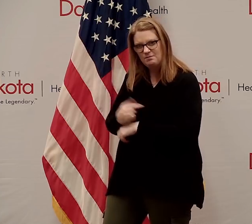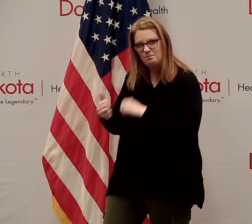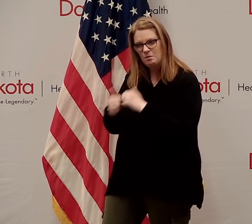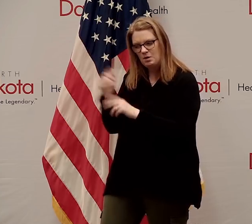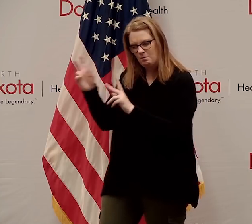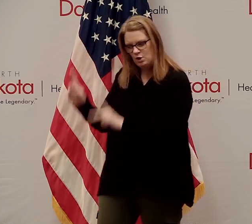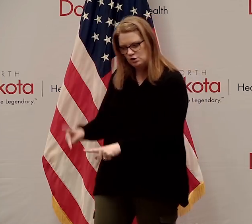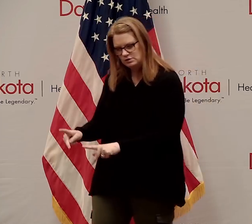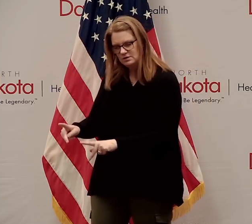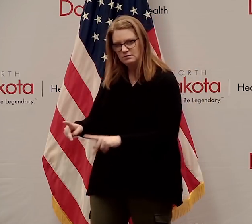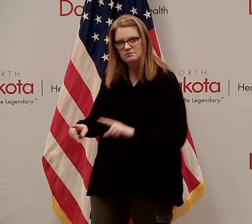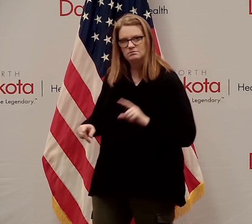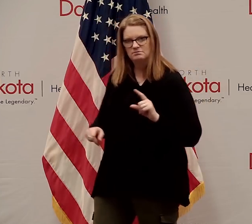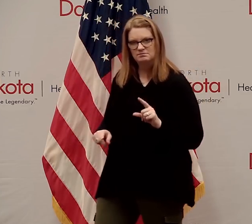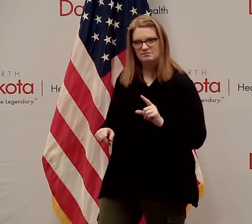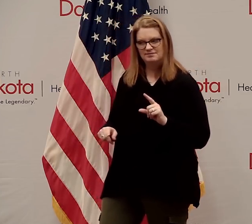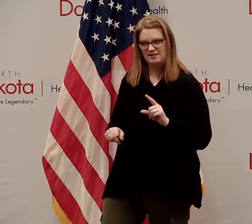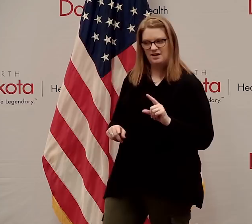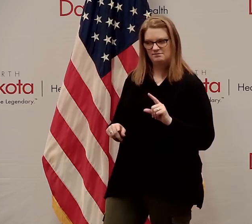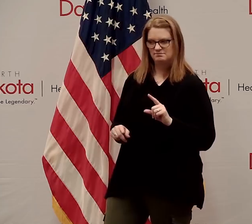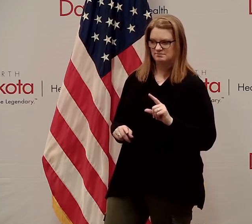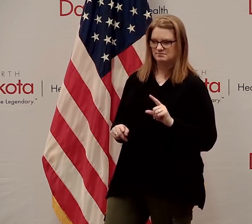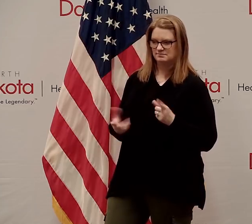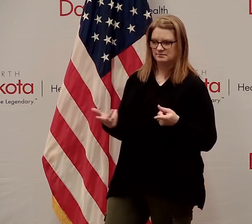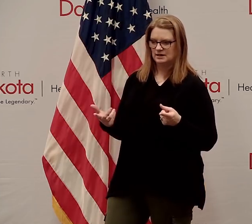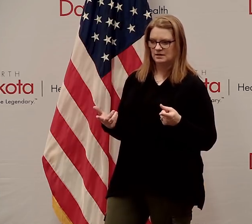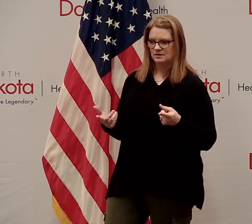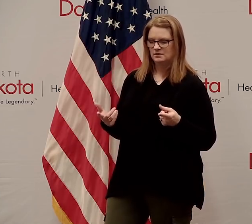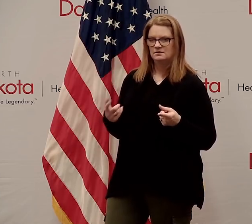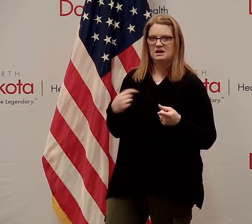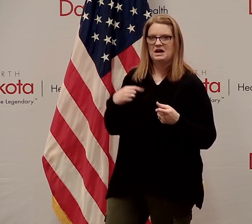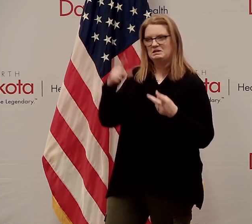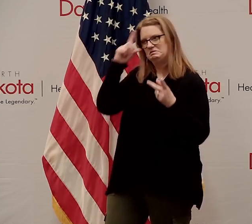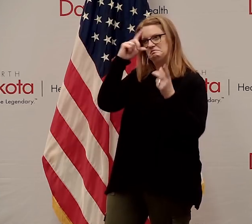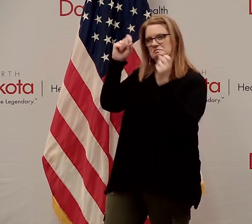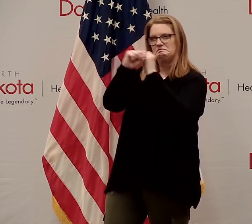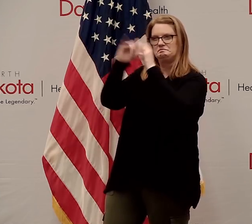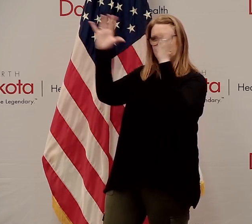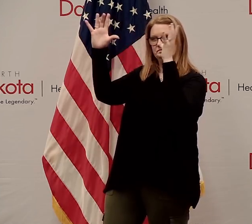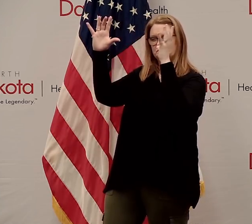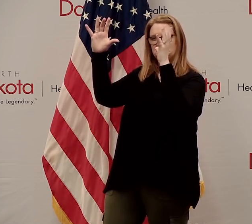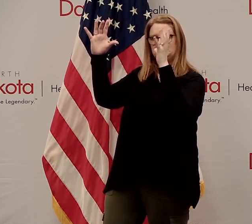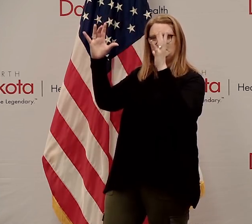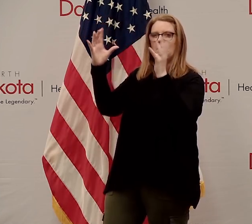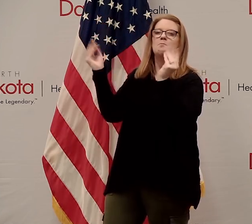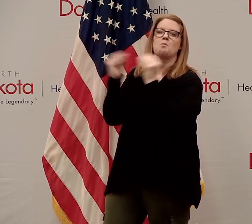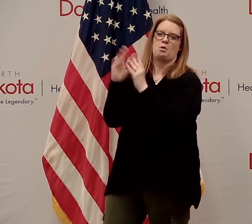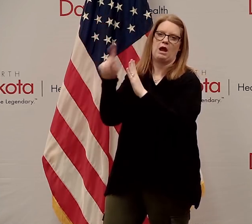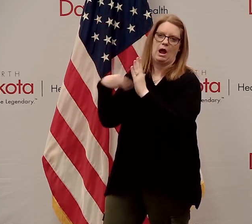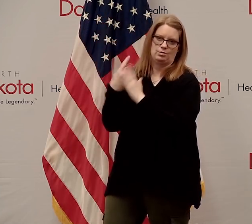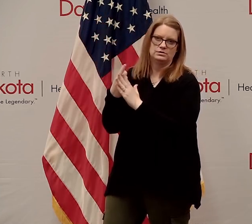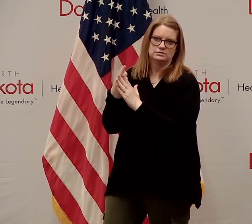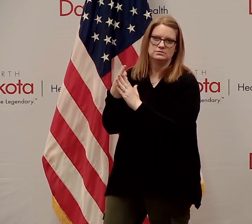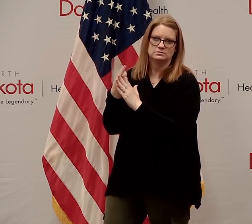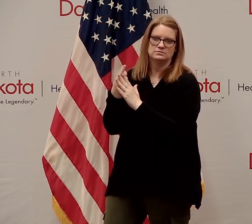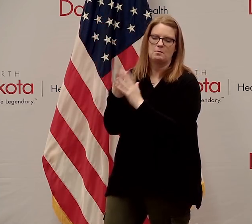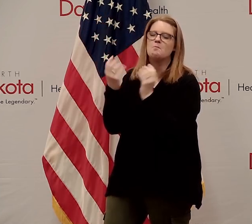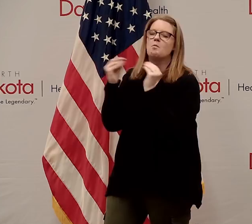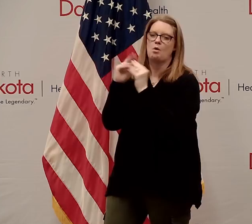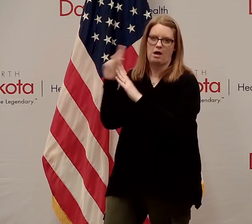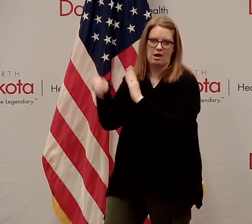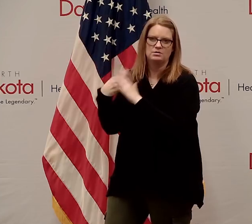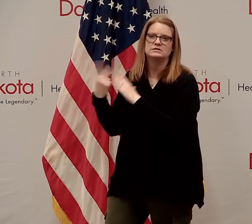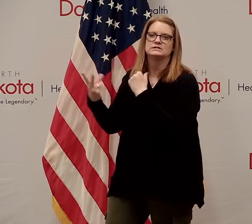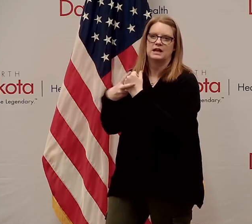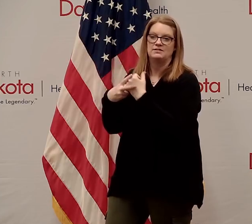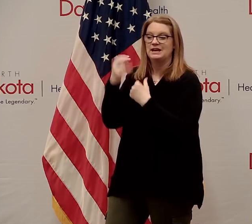I think having this I could envision that you could be saving many more hours or even a doubling more of that if